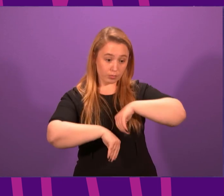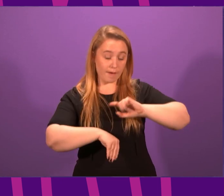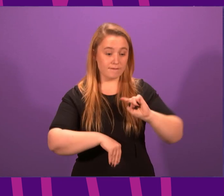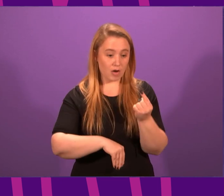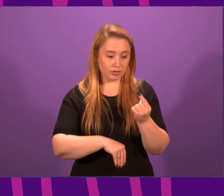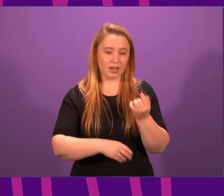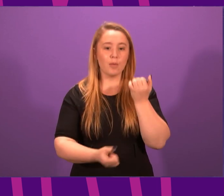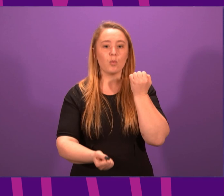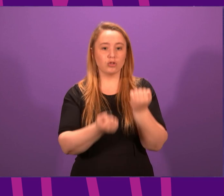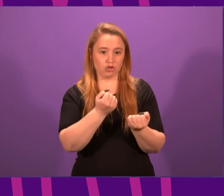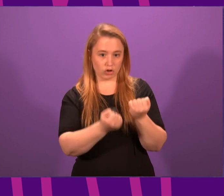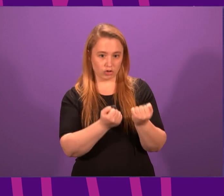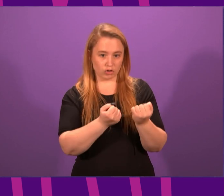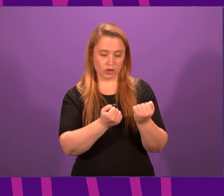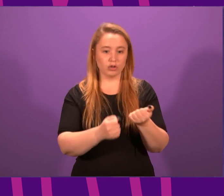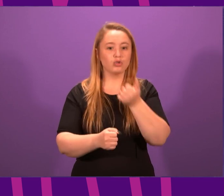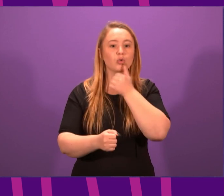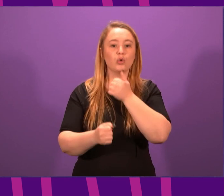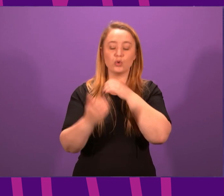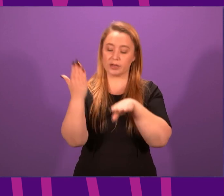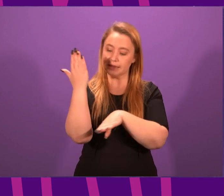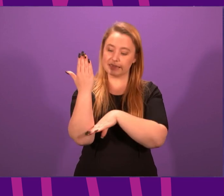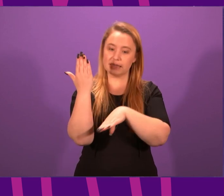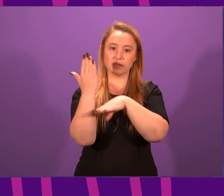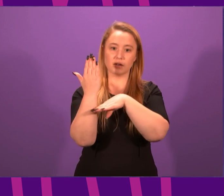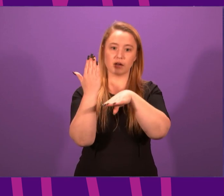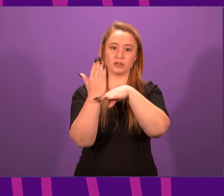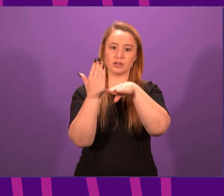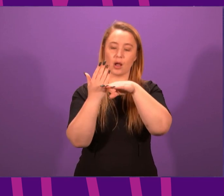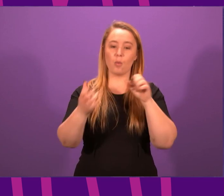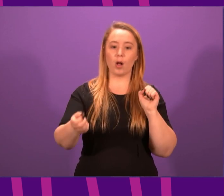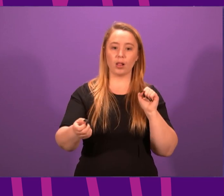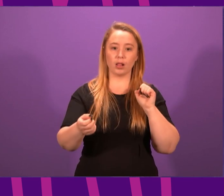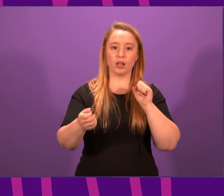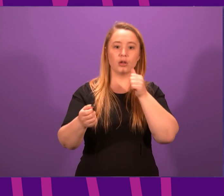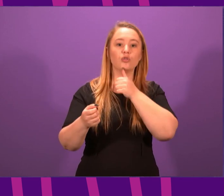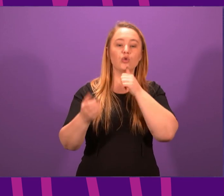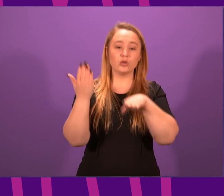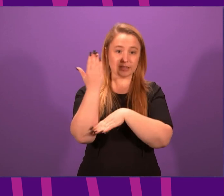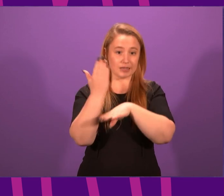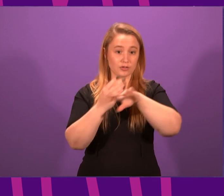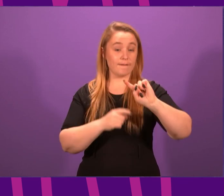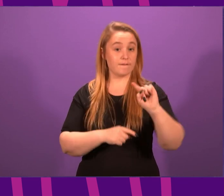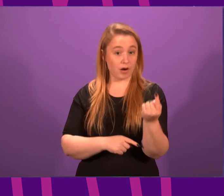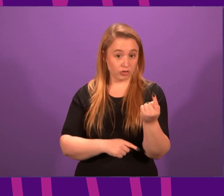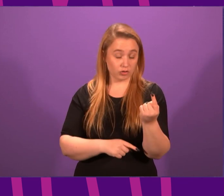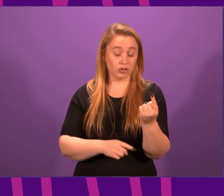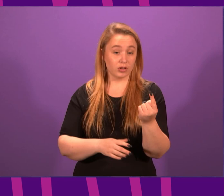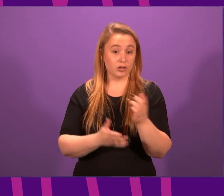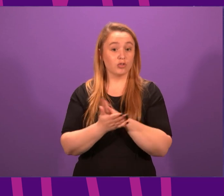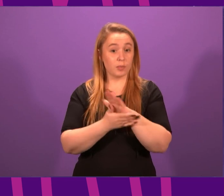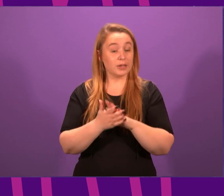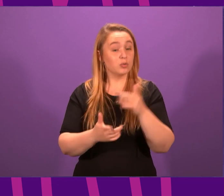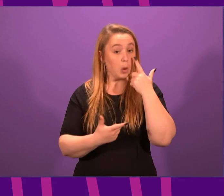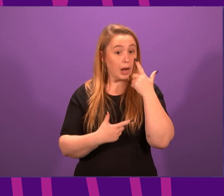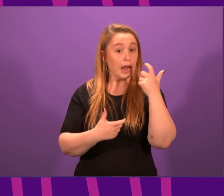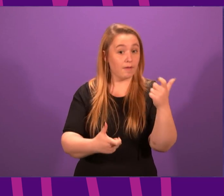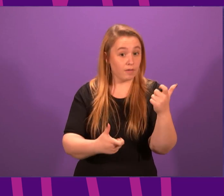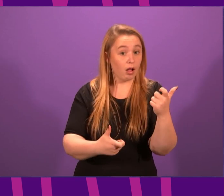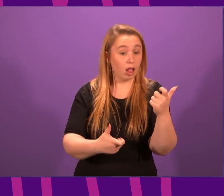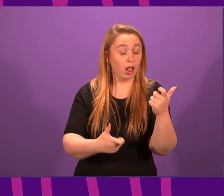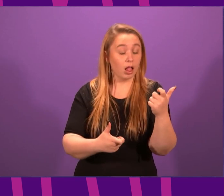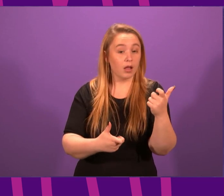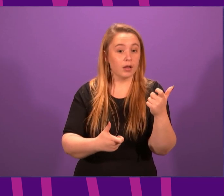is in applying the framework, the tiers, in the first instance, precaution and caution is what we are